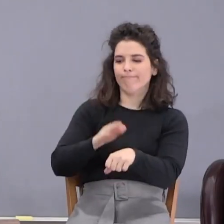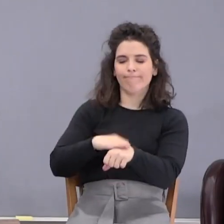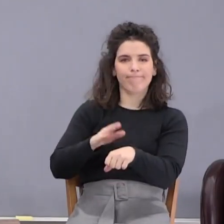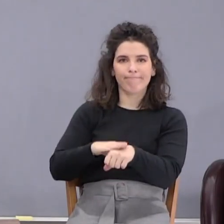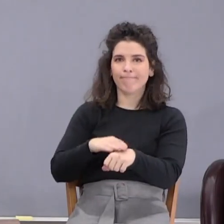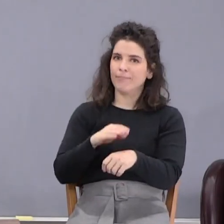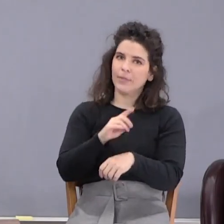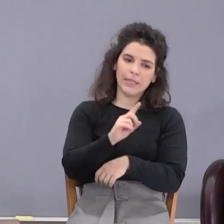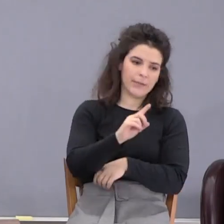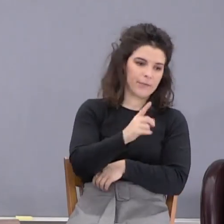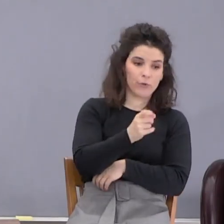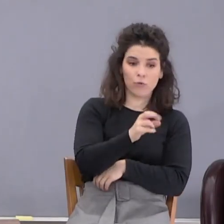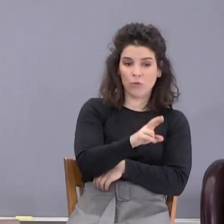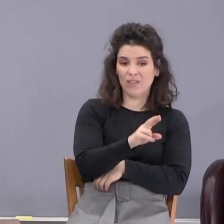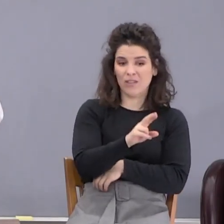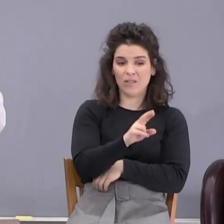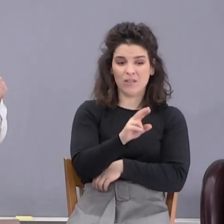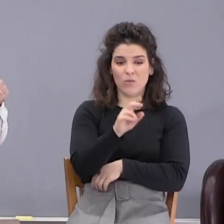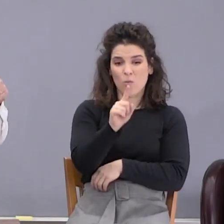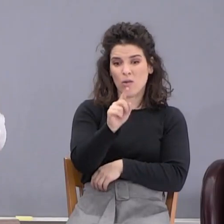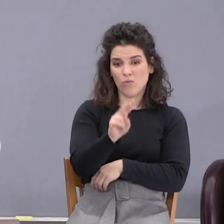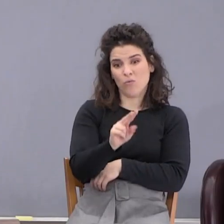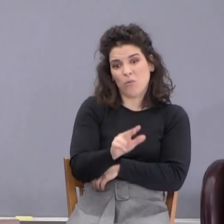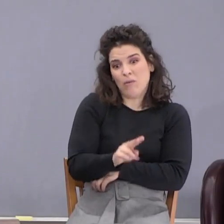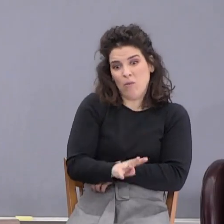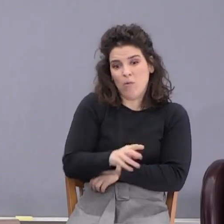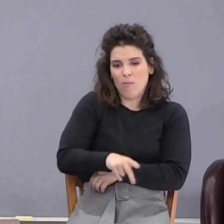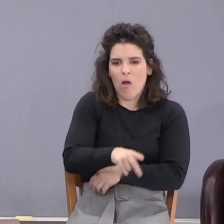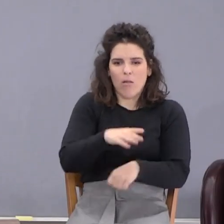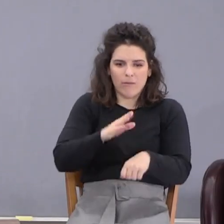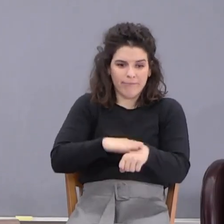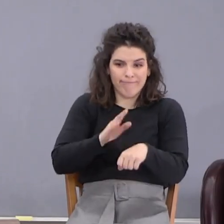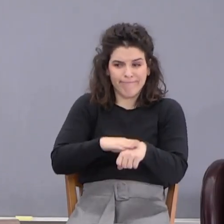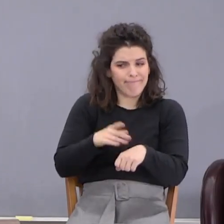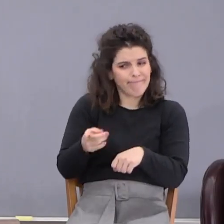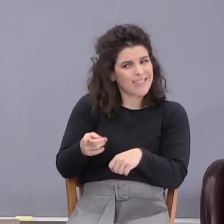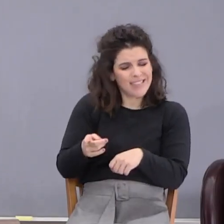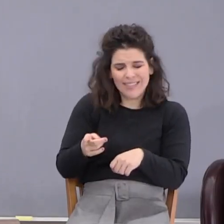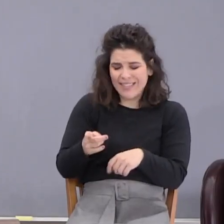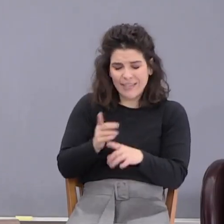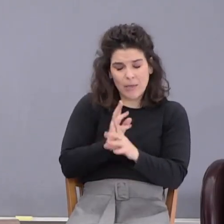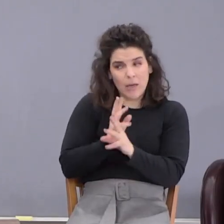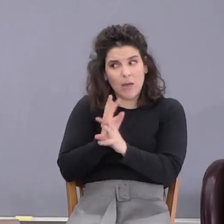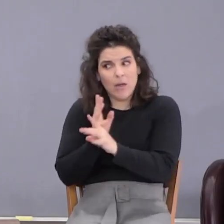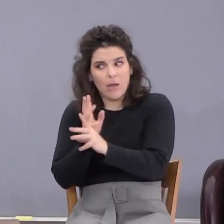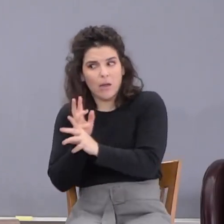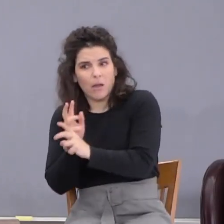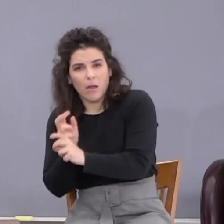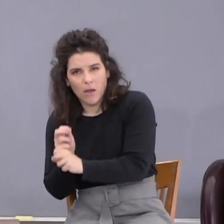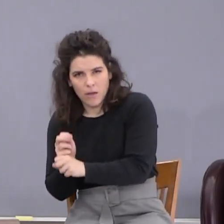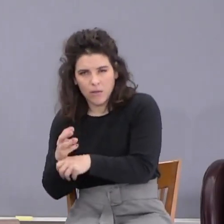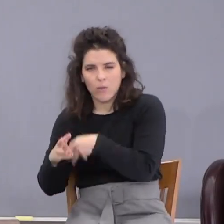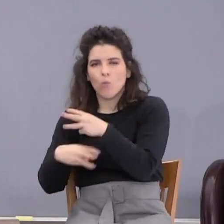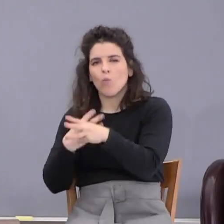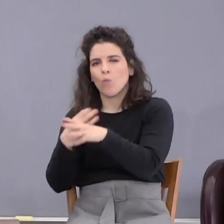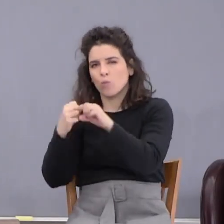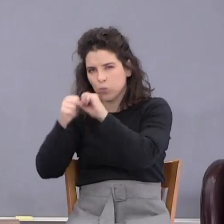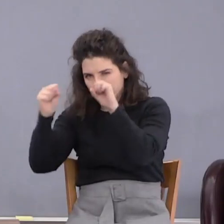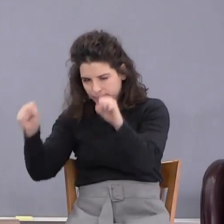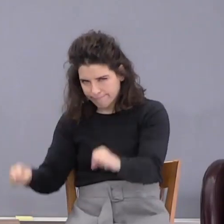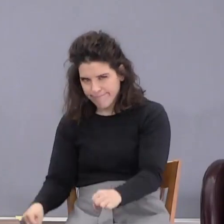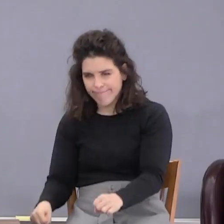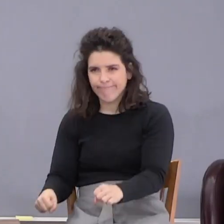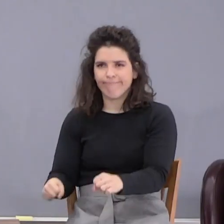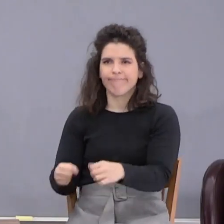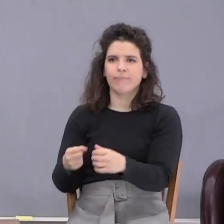1 Corinthians, Paul is rebuking the Corinthians for being lured into the